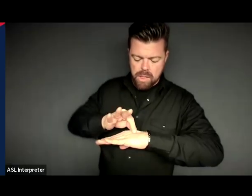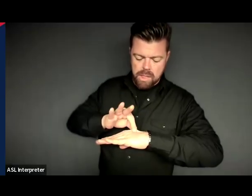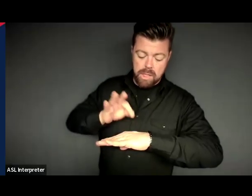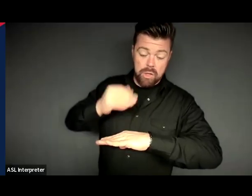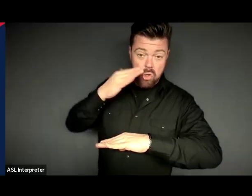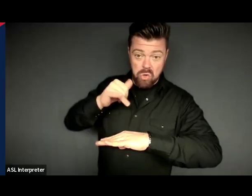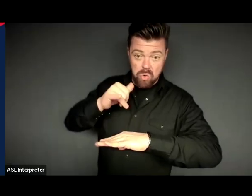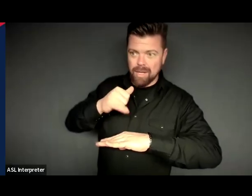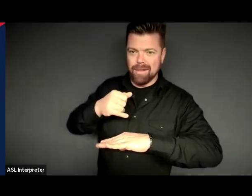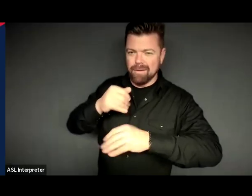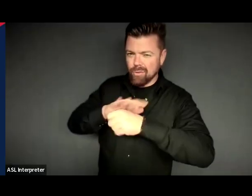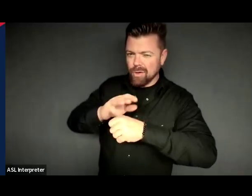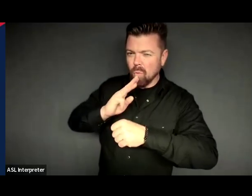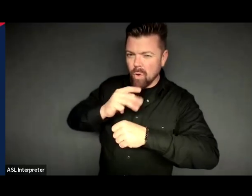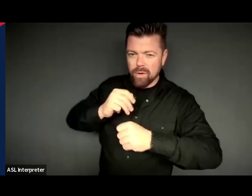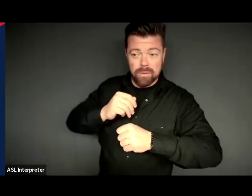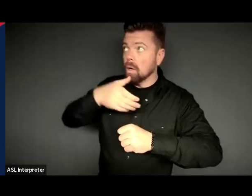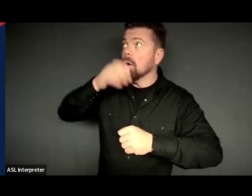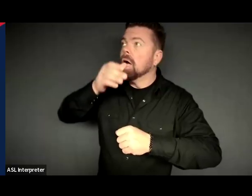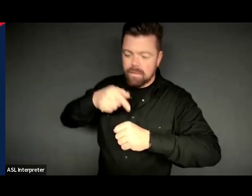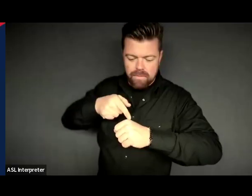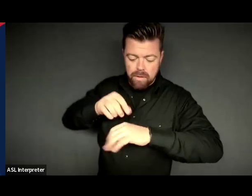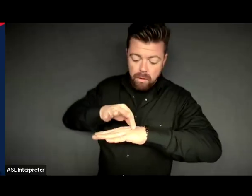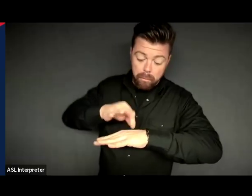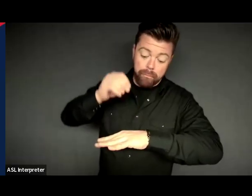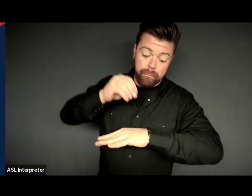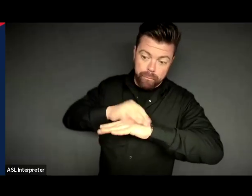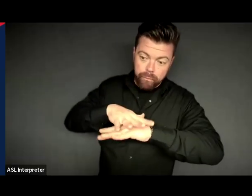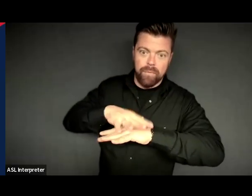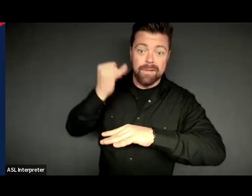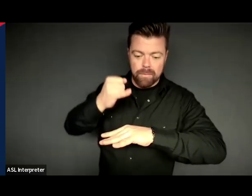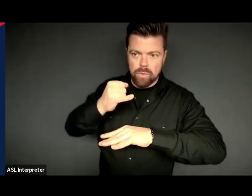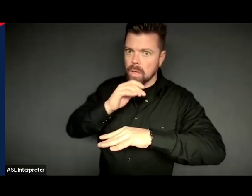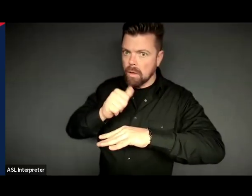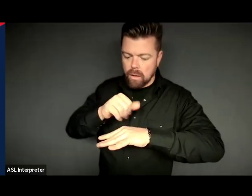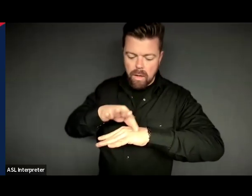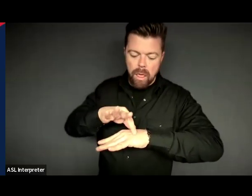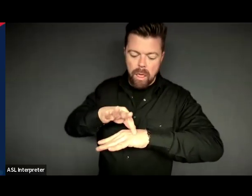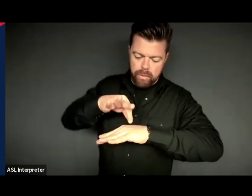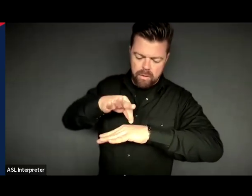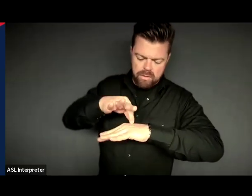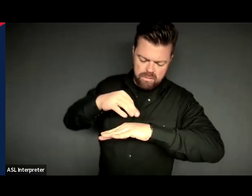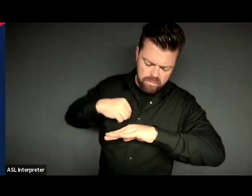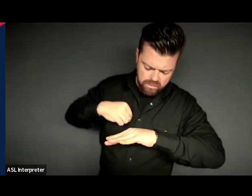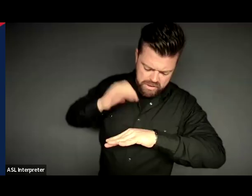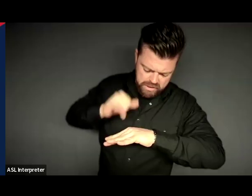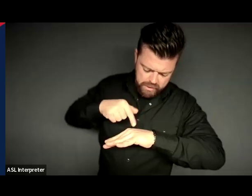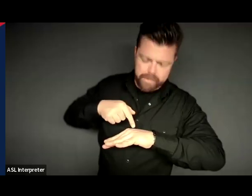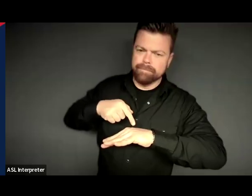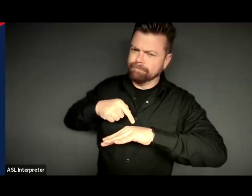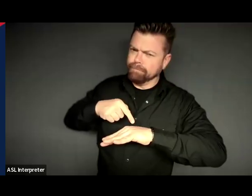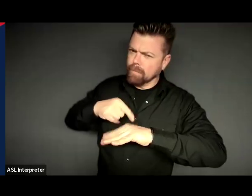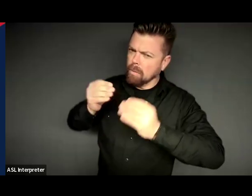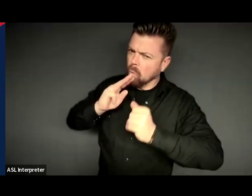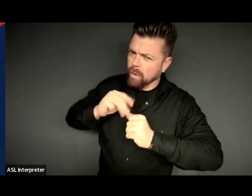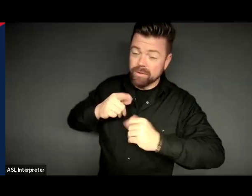trick you learn in nursing school. Is this patient dehydrated? But let me see. So you kind of know that. But regular skin,